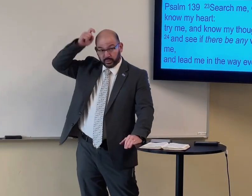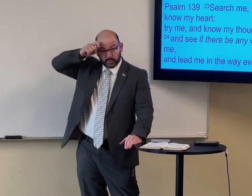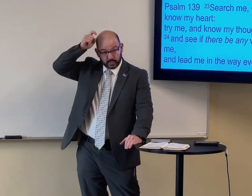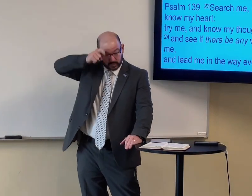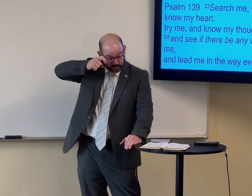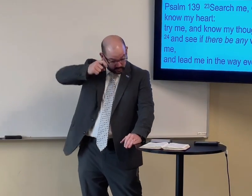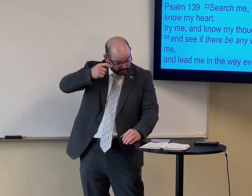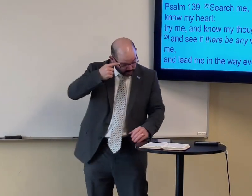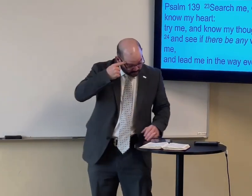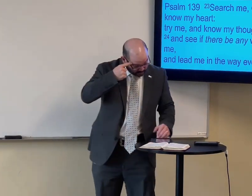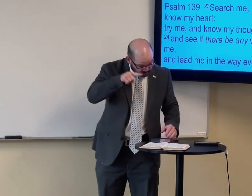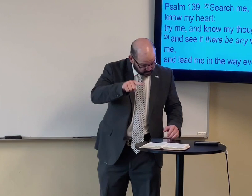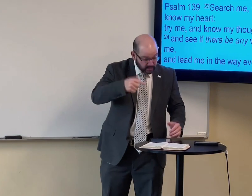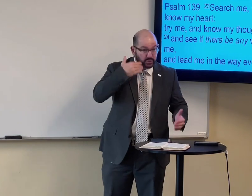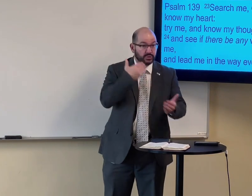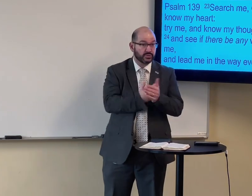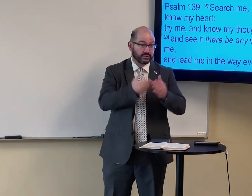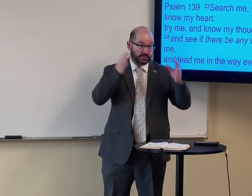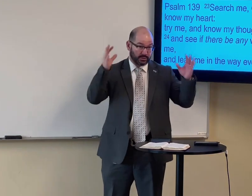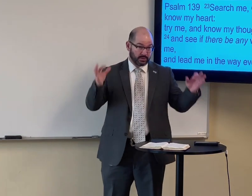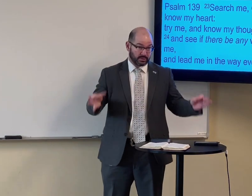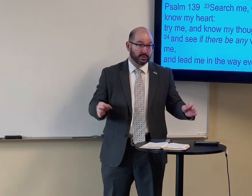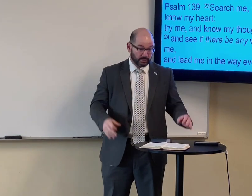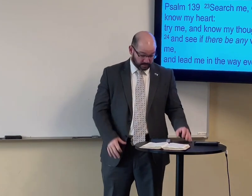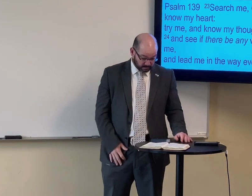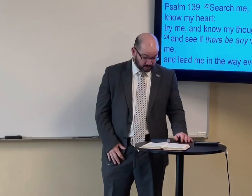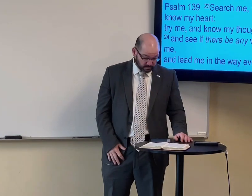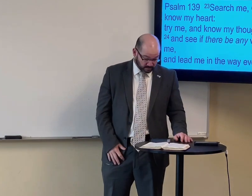Every person needs wisdom, you know, to make good decisions,